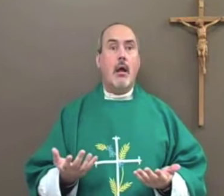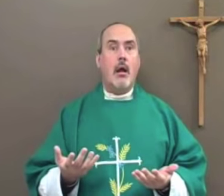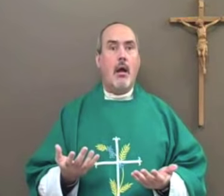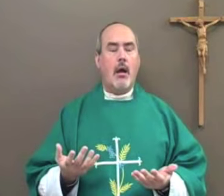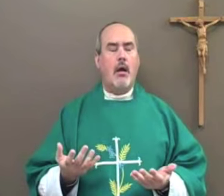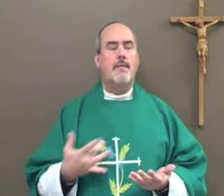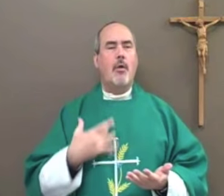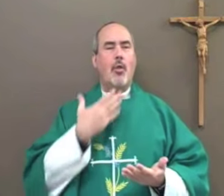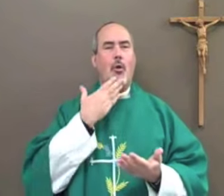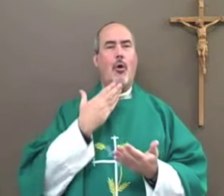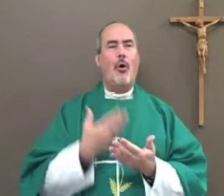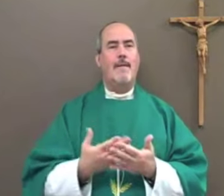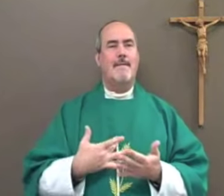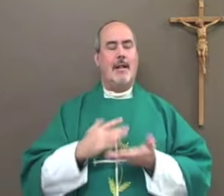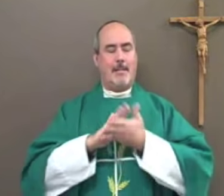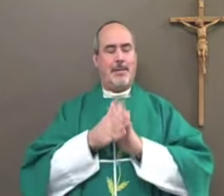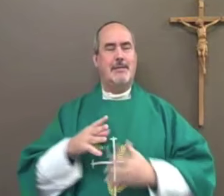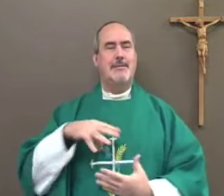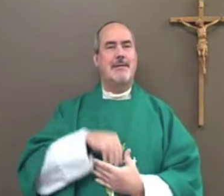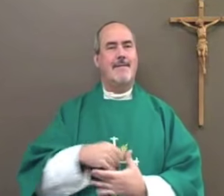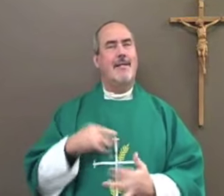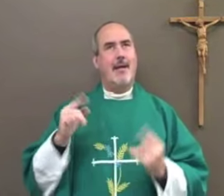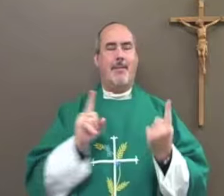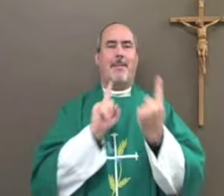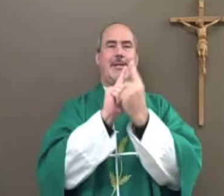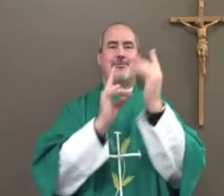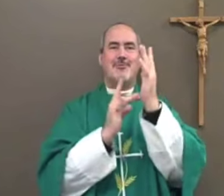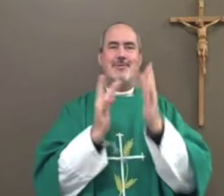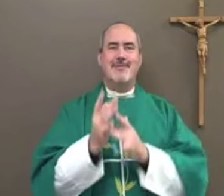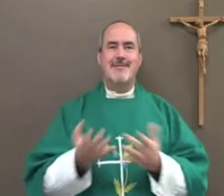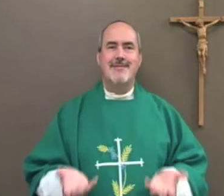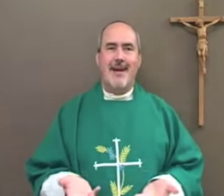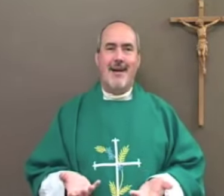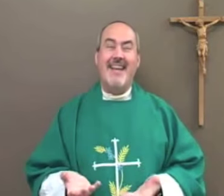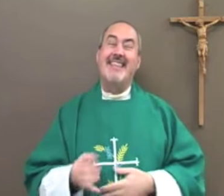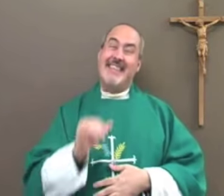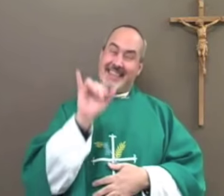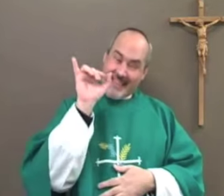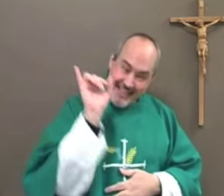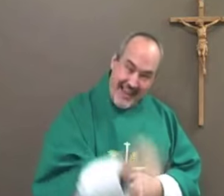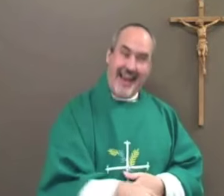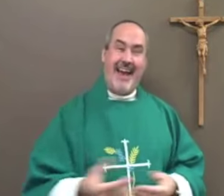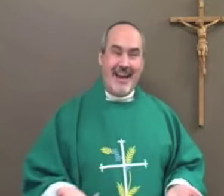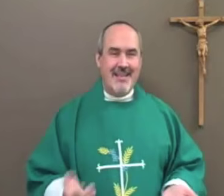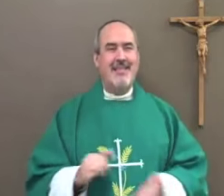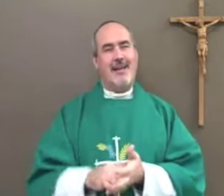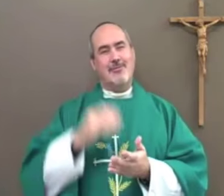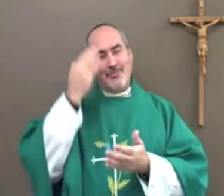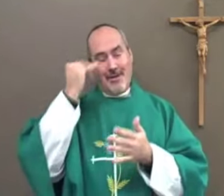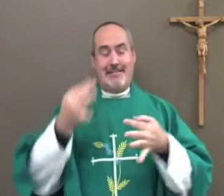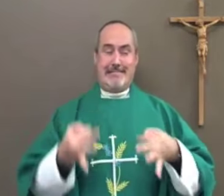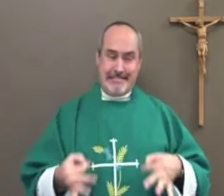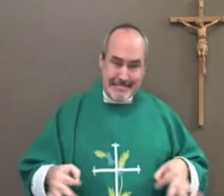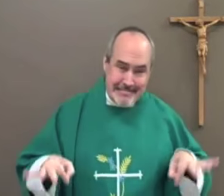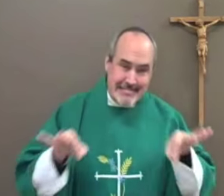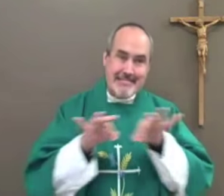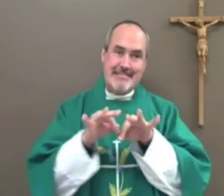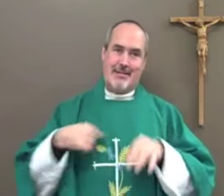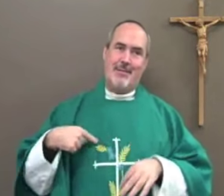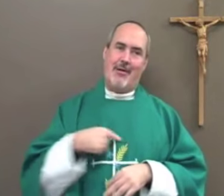church, that they feel good. They feel a sense of peace because they've met Jesus. They've touched him. And that's because